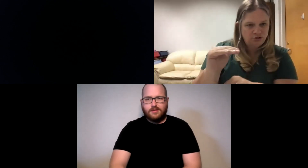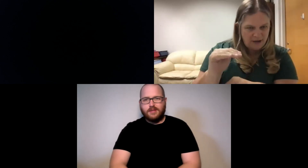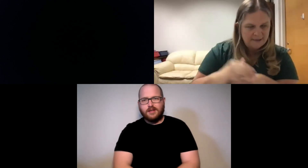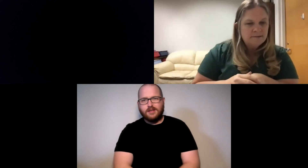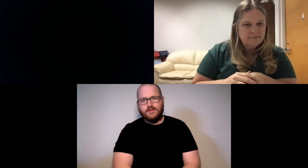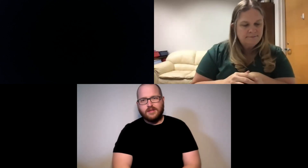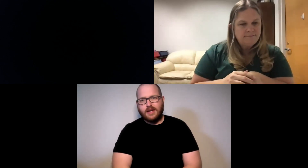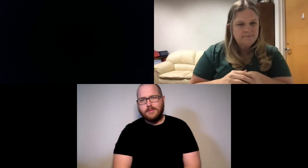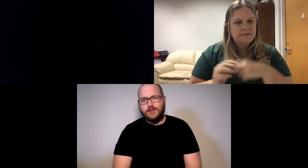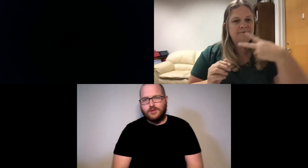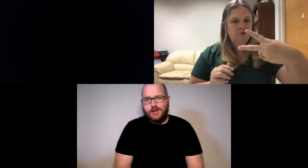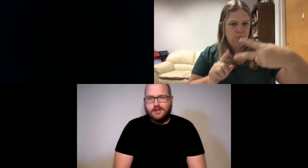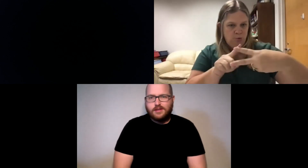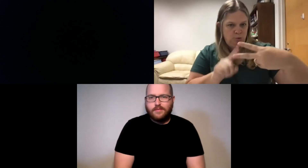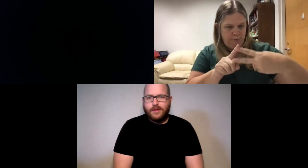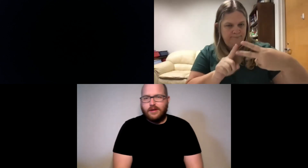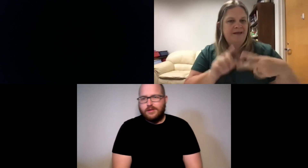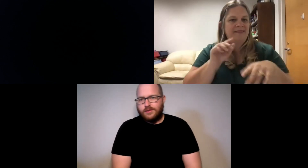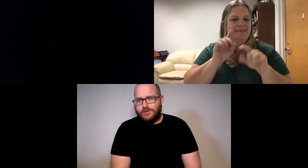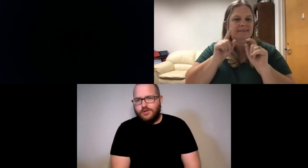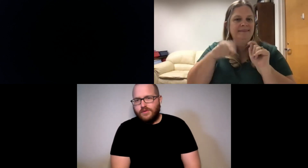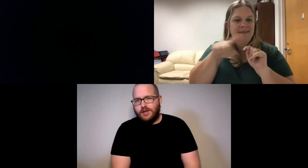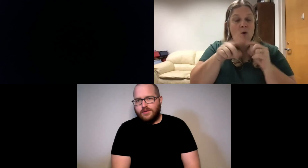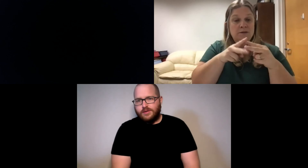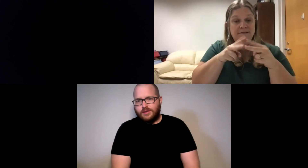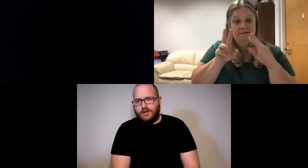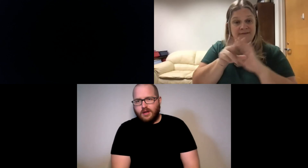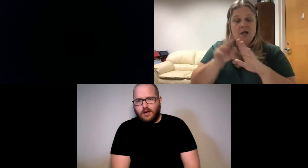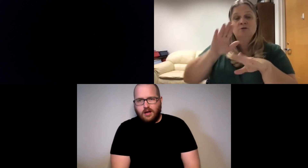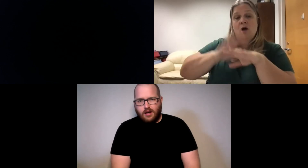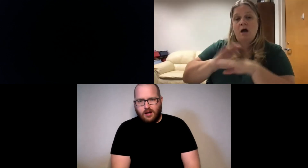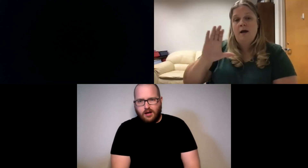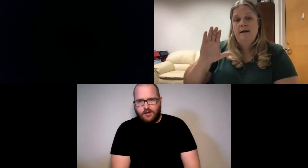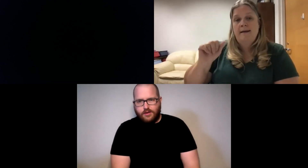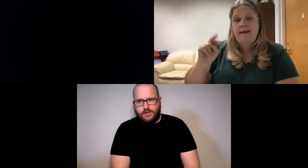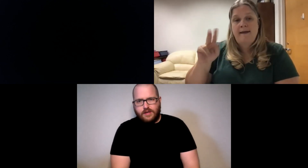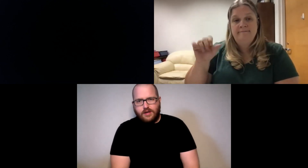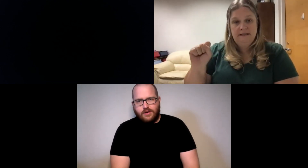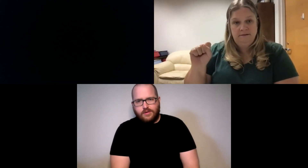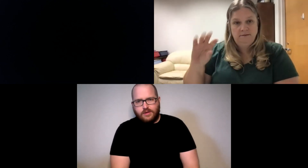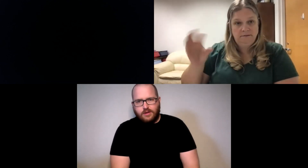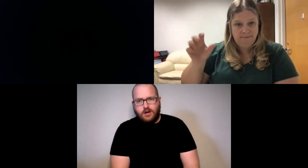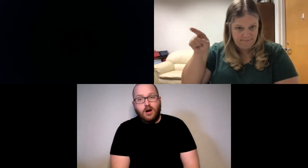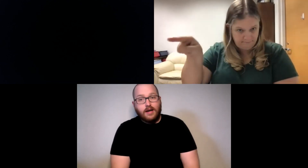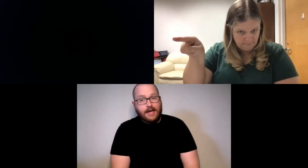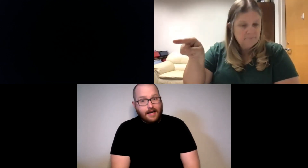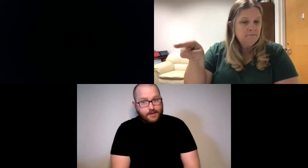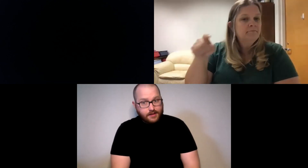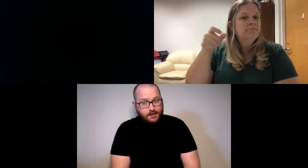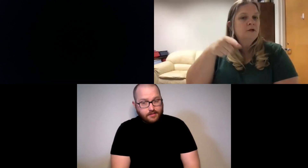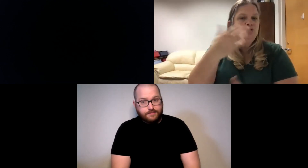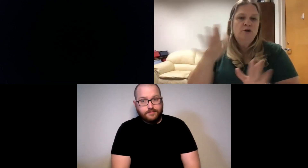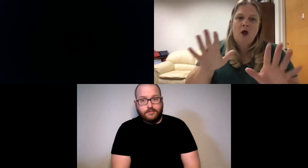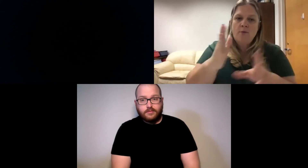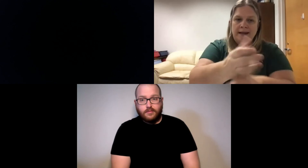event because of the time constraints. So there's 2 videos. Those videos are on